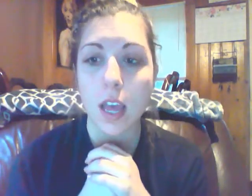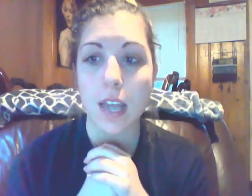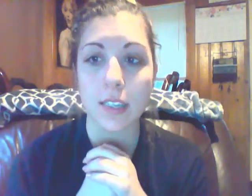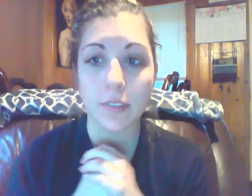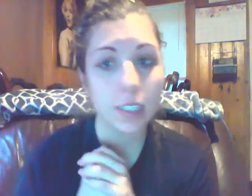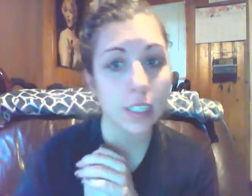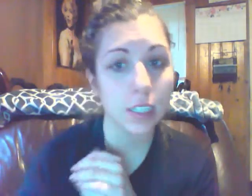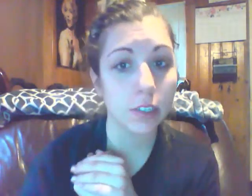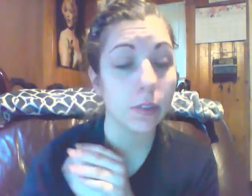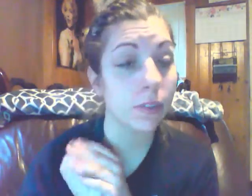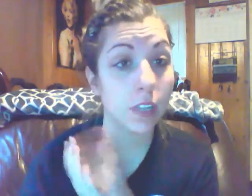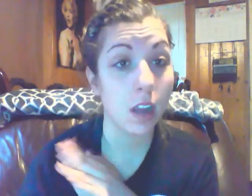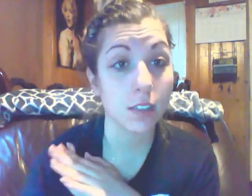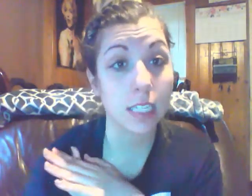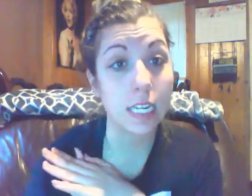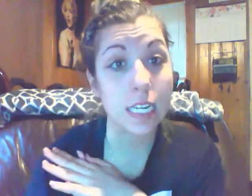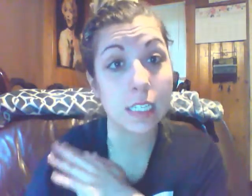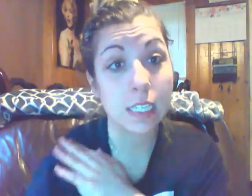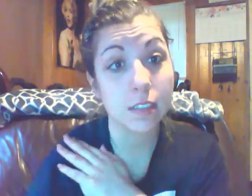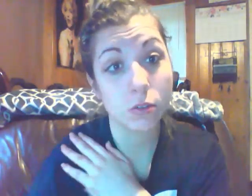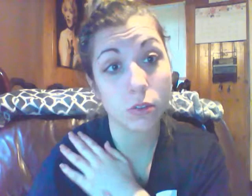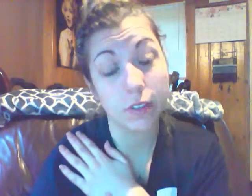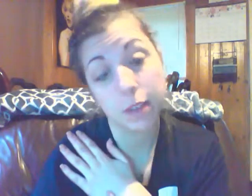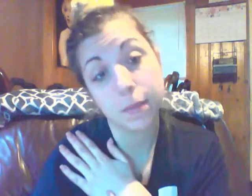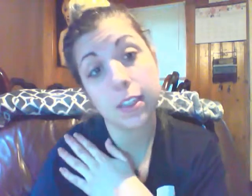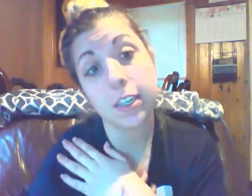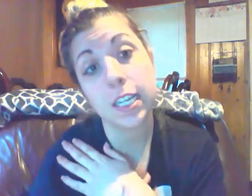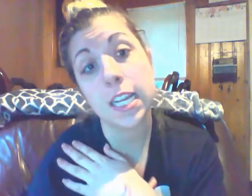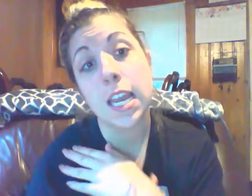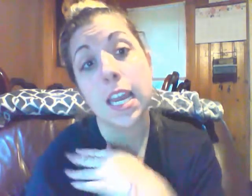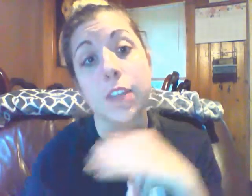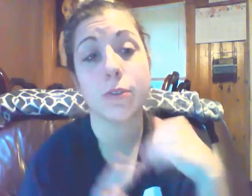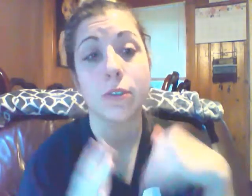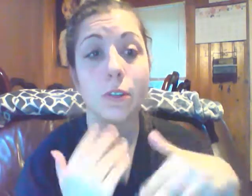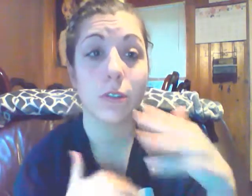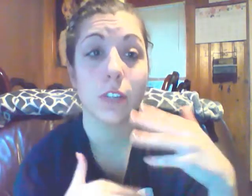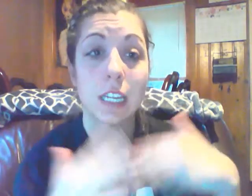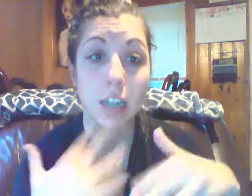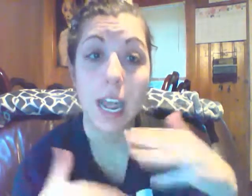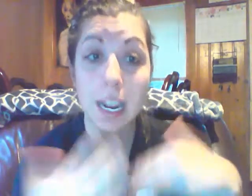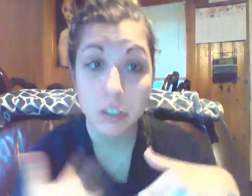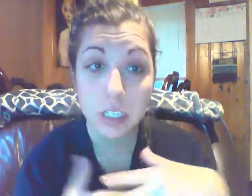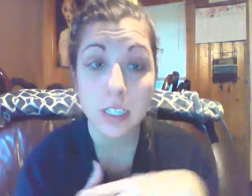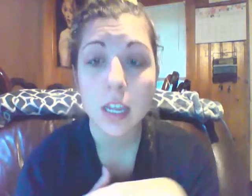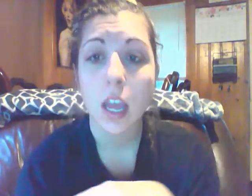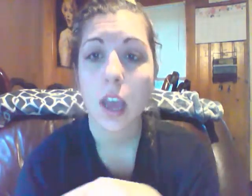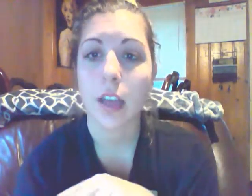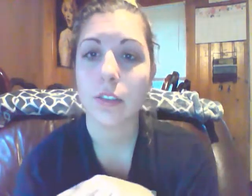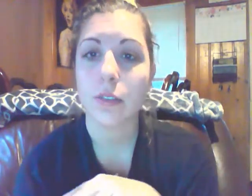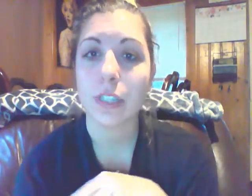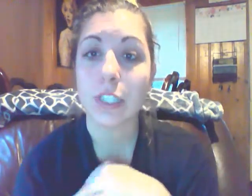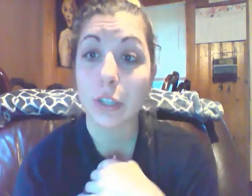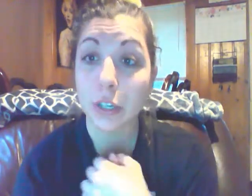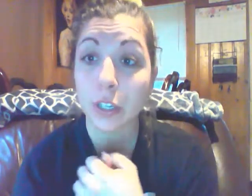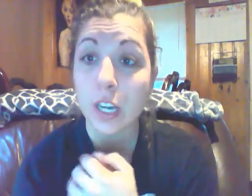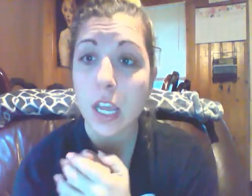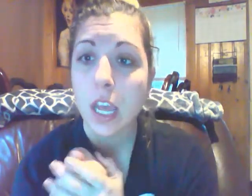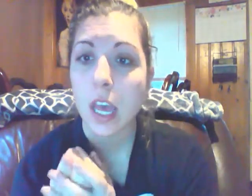I definitely agreed with Vygotsky's social development theory, and through social interaction, students learn.